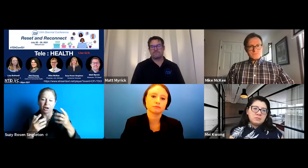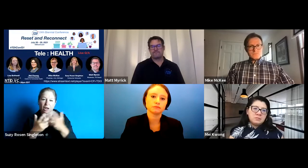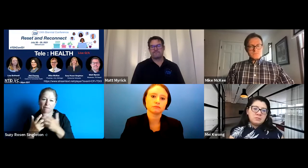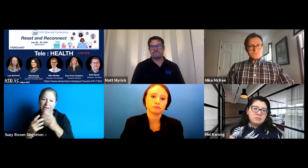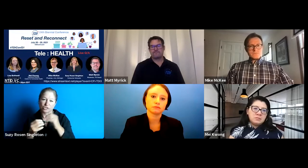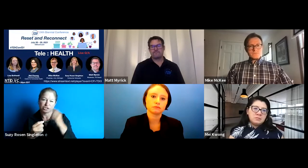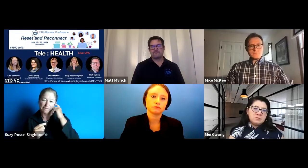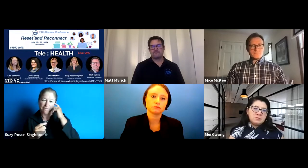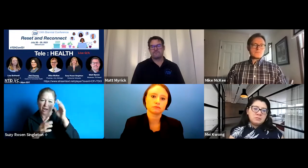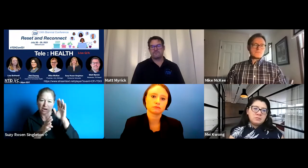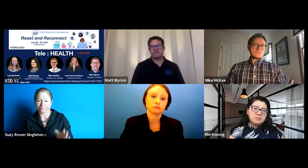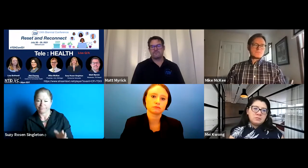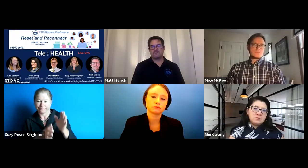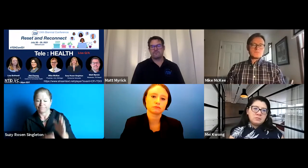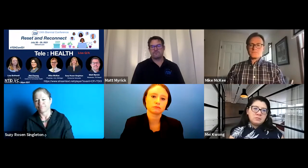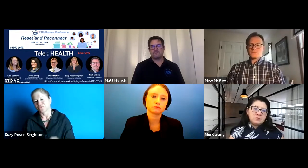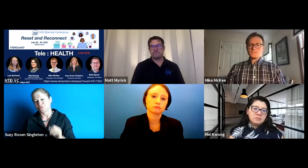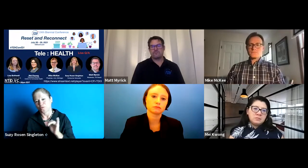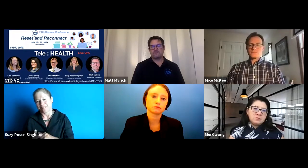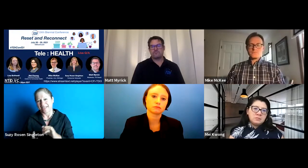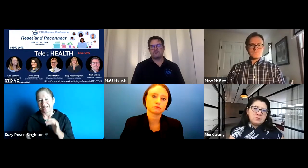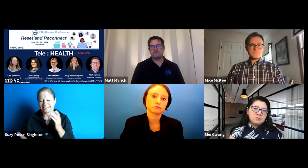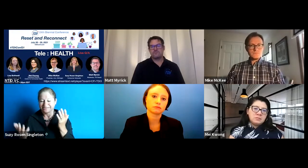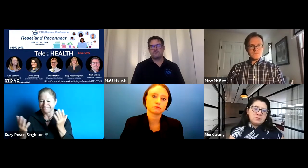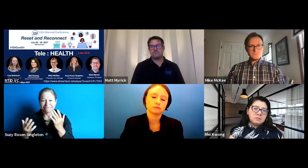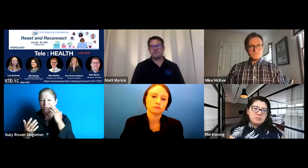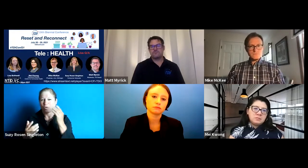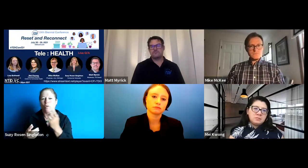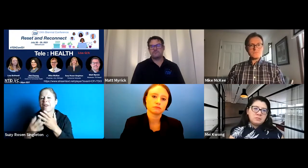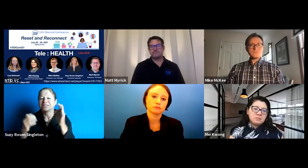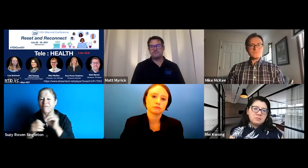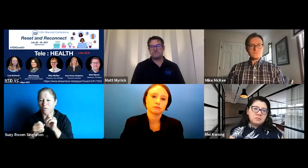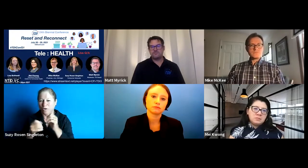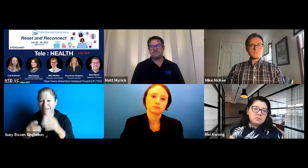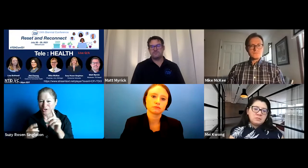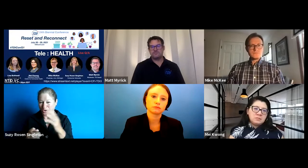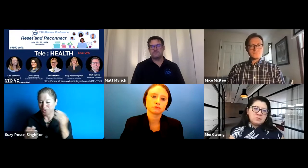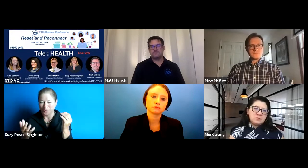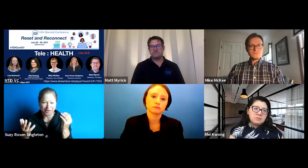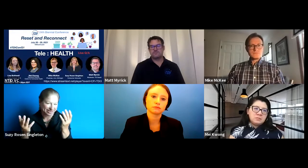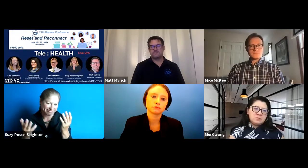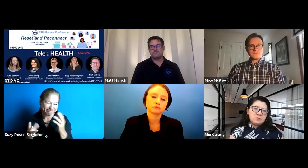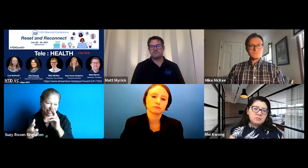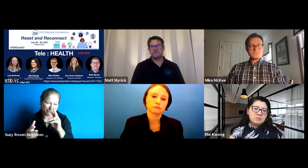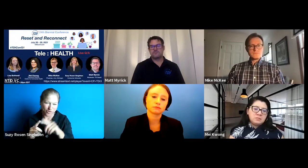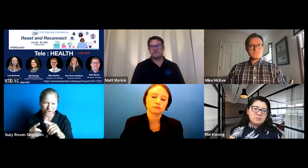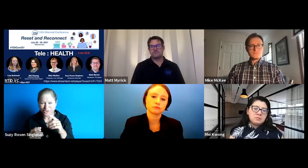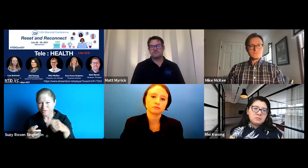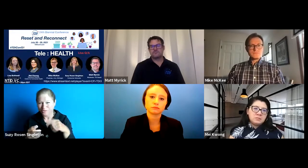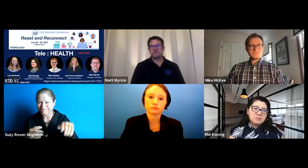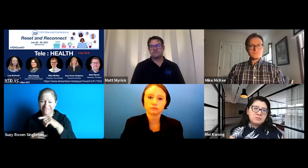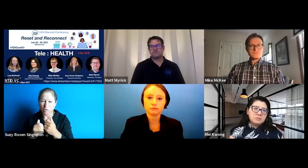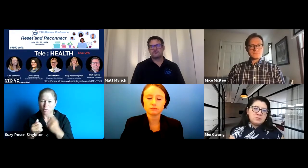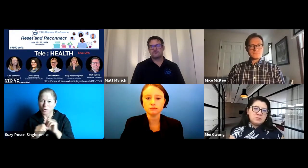they have all of the different accommodations that they could need to provide in mind. So, certainly there's lots of work left